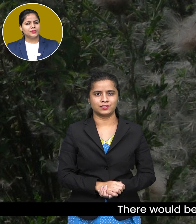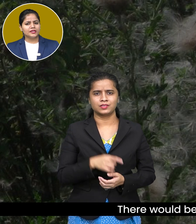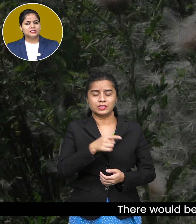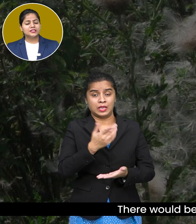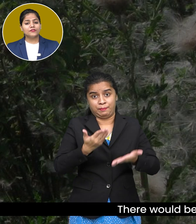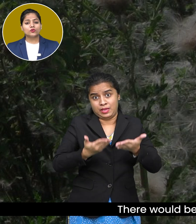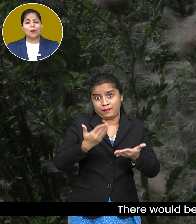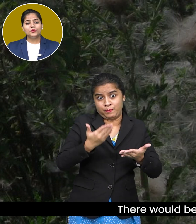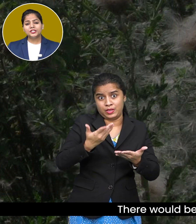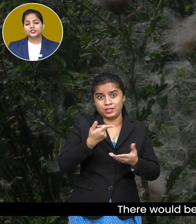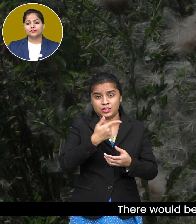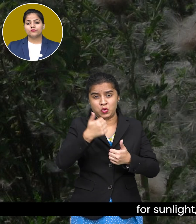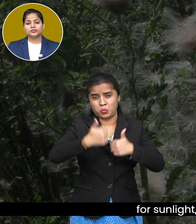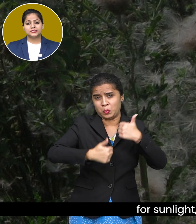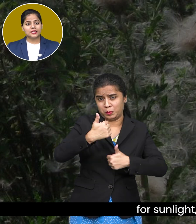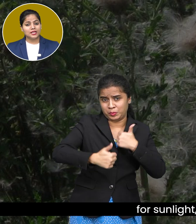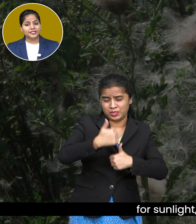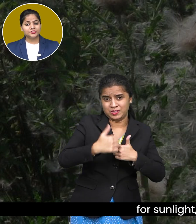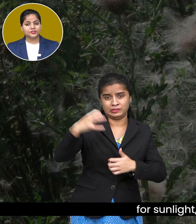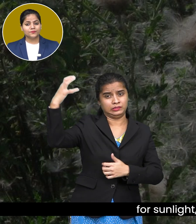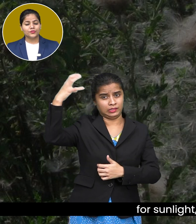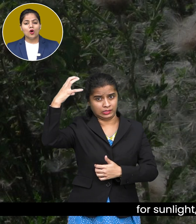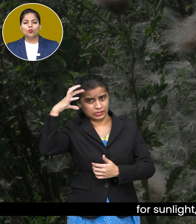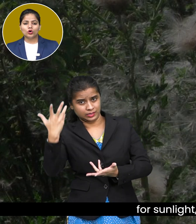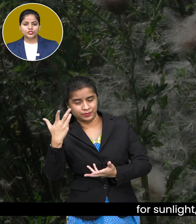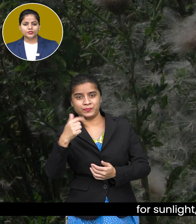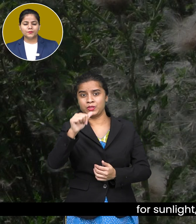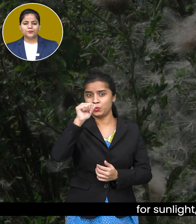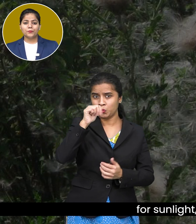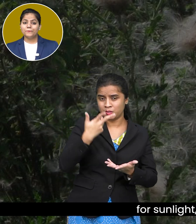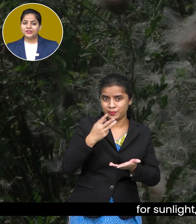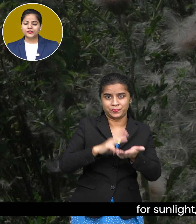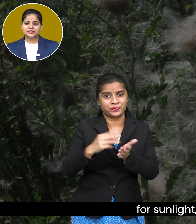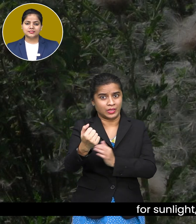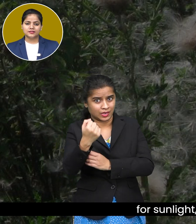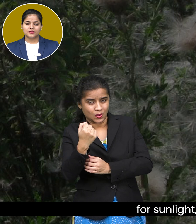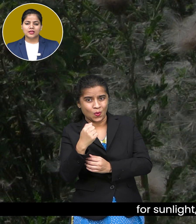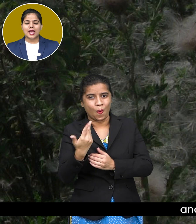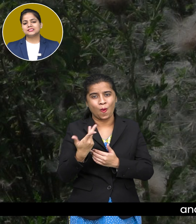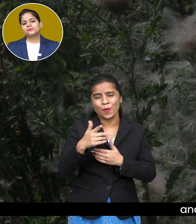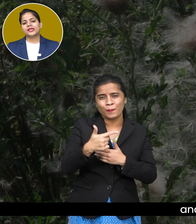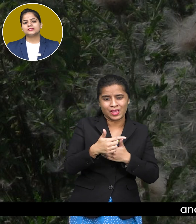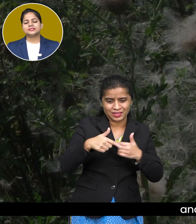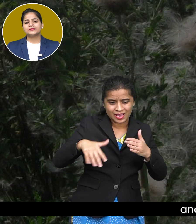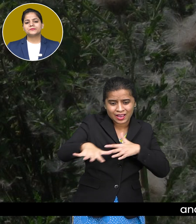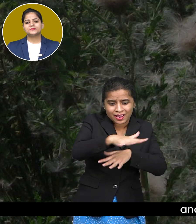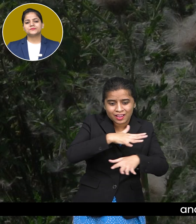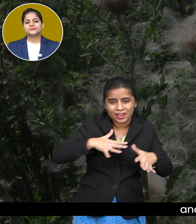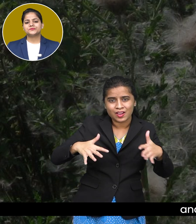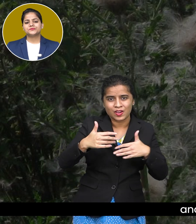There would be severe competition for sunlight, water, minerals, and